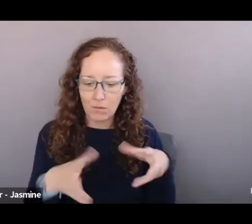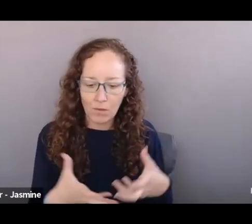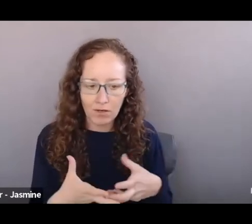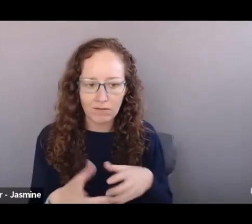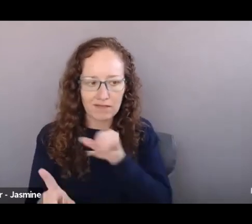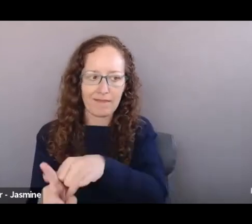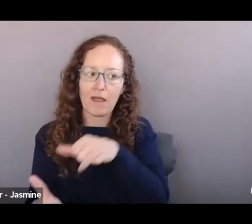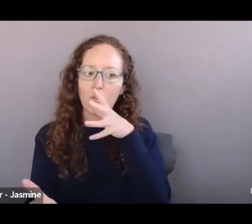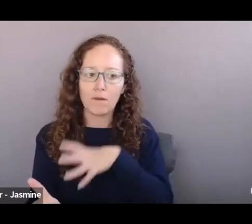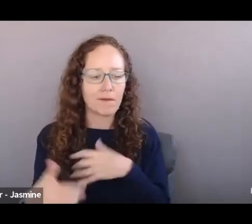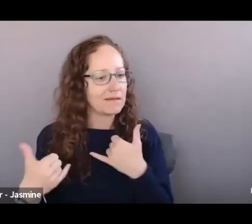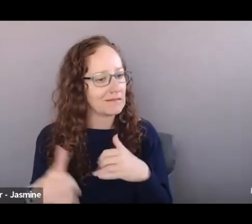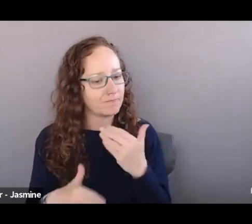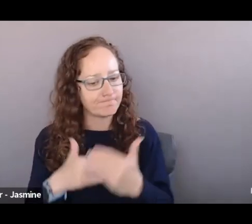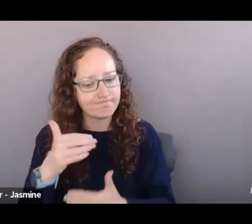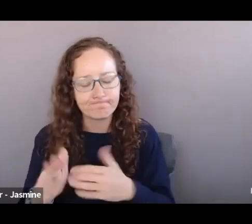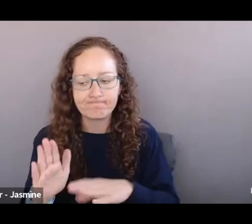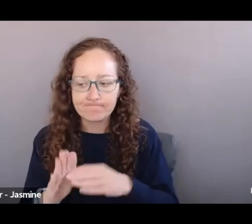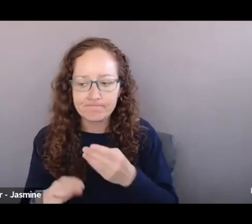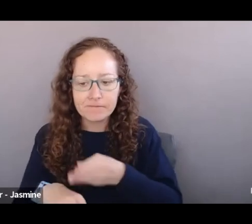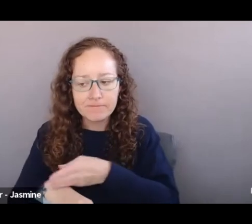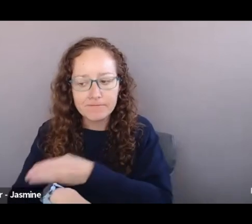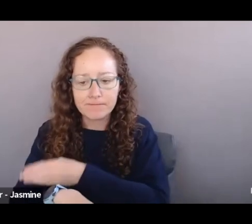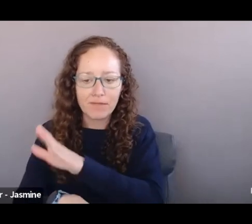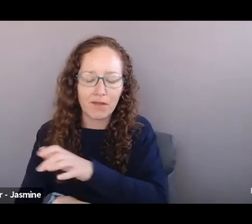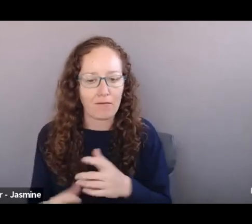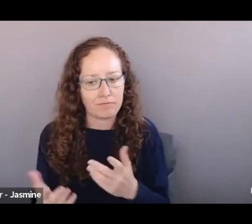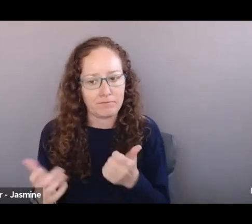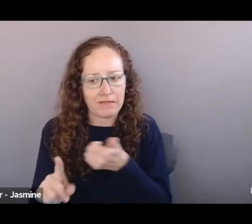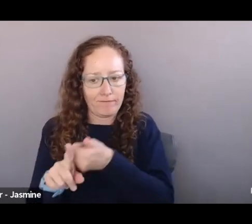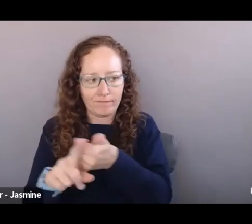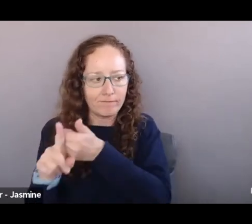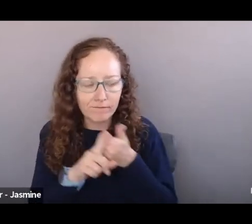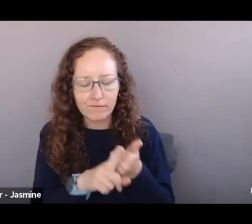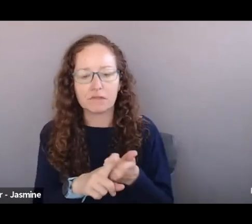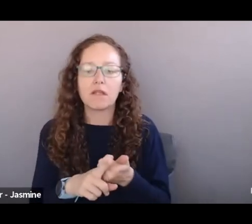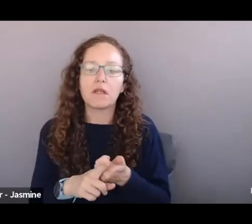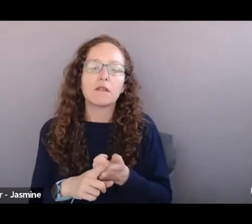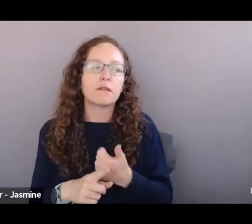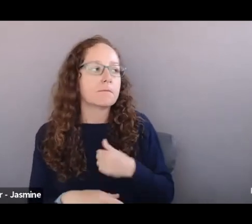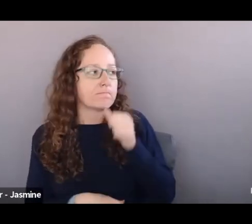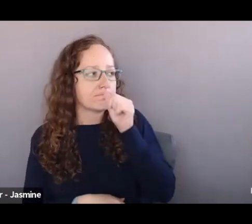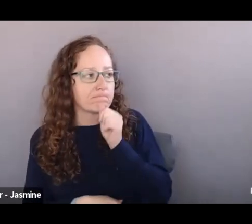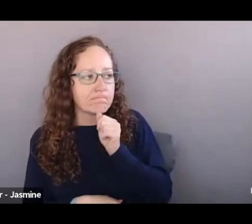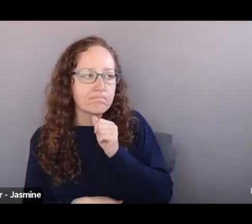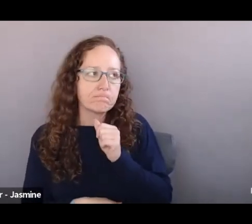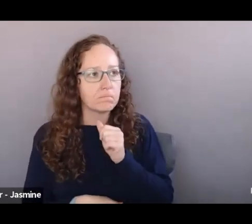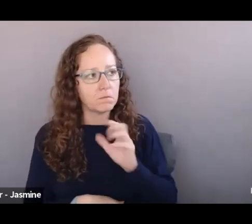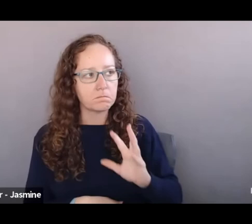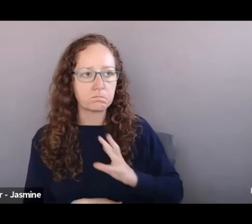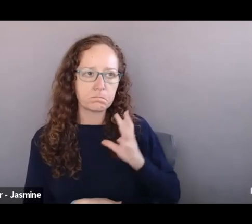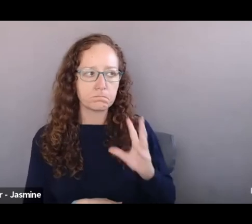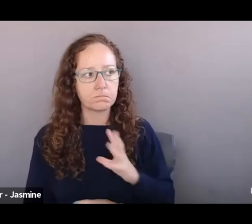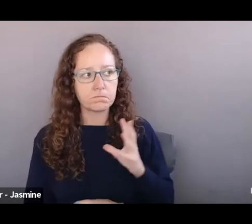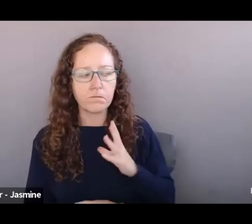still evolving in their humanity. So I got through that call with a semblance of civility, my financial aid in